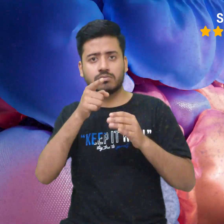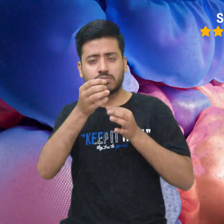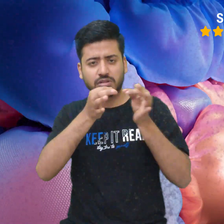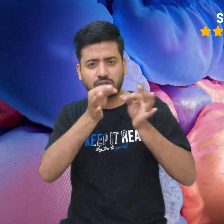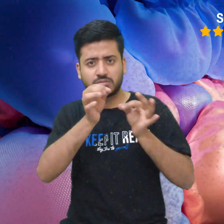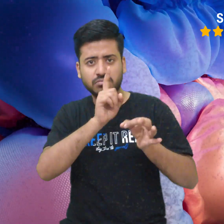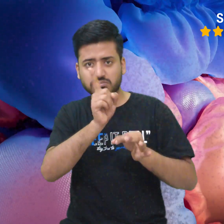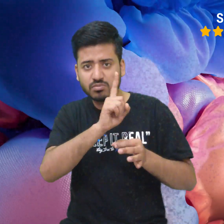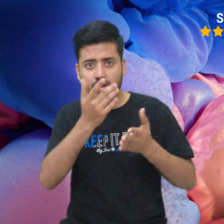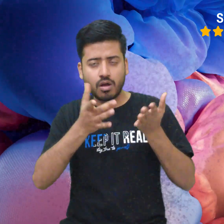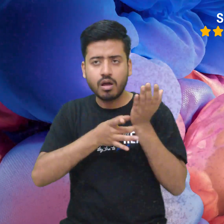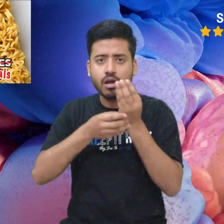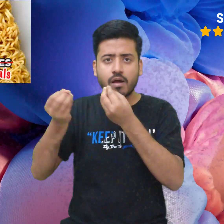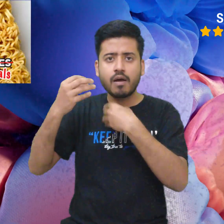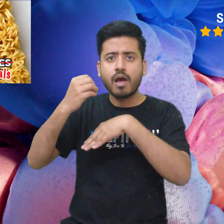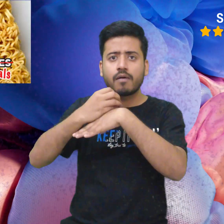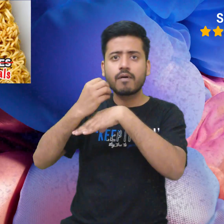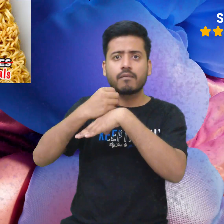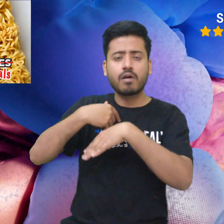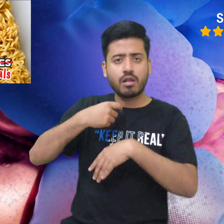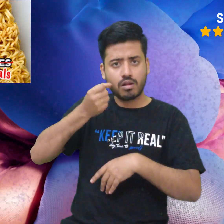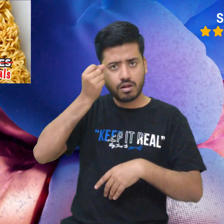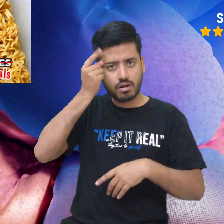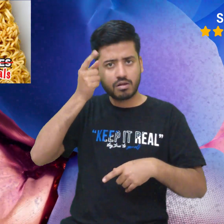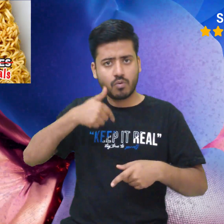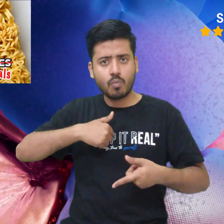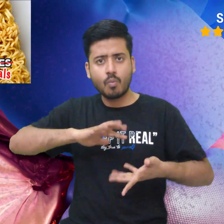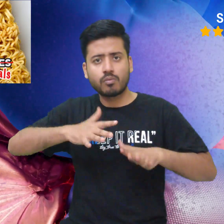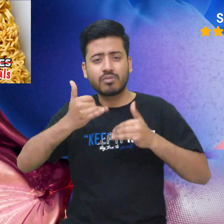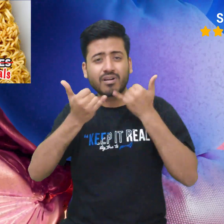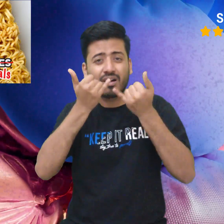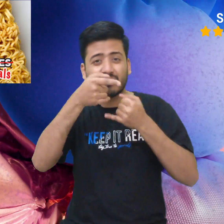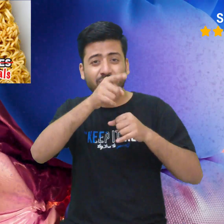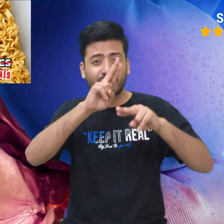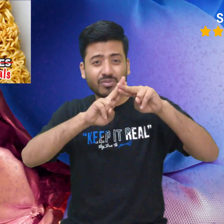Kidney health is supported by eating a balanced diet that includes foods high in citrate